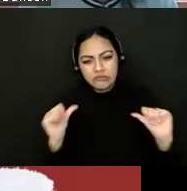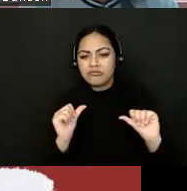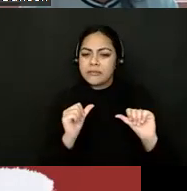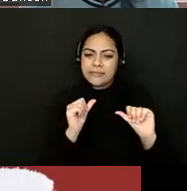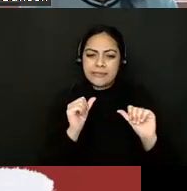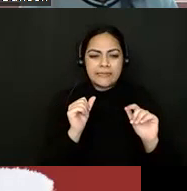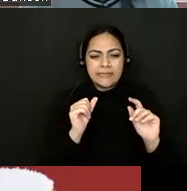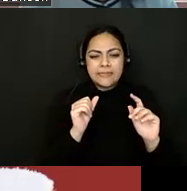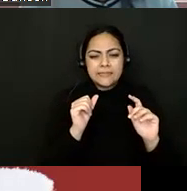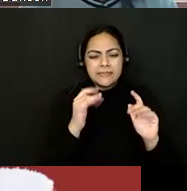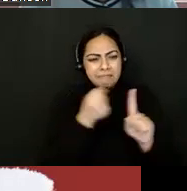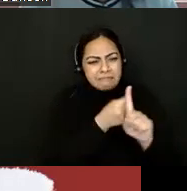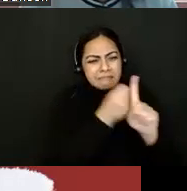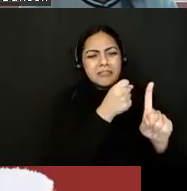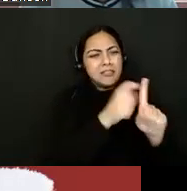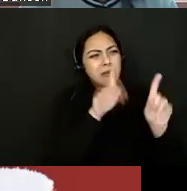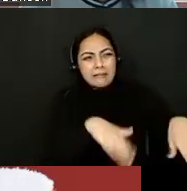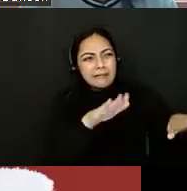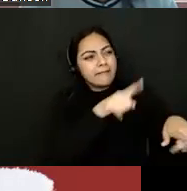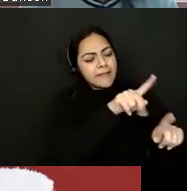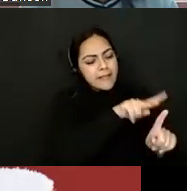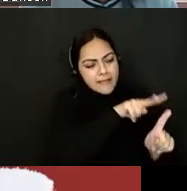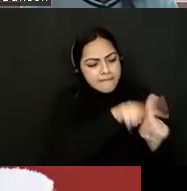those moves that have been implemented.